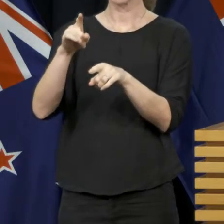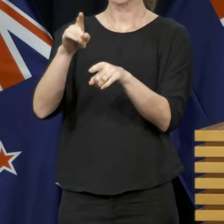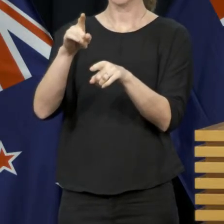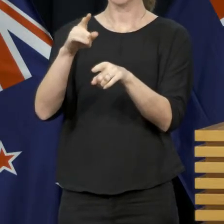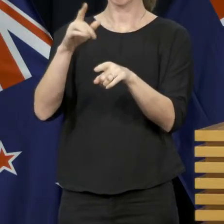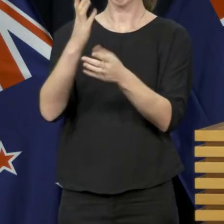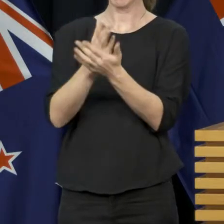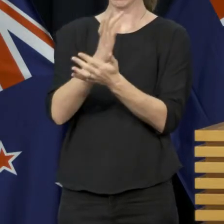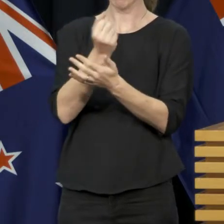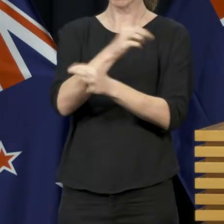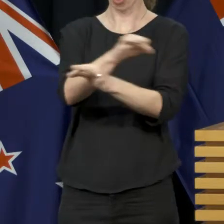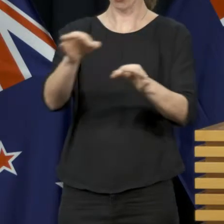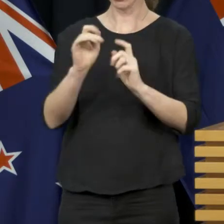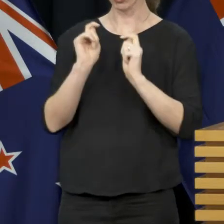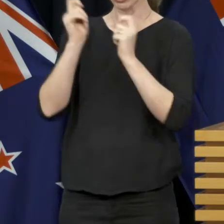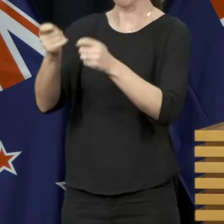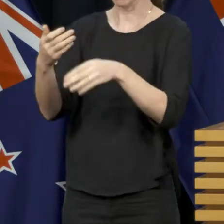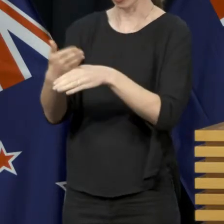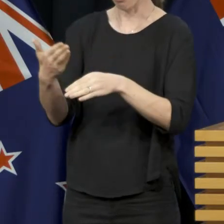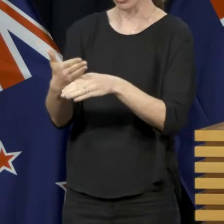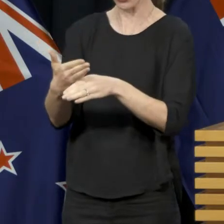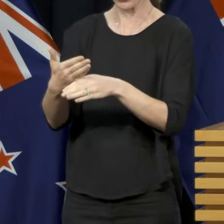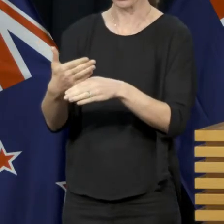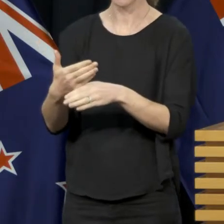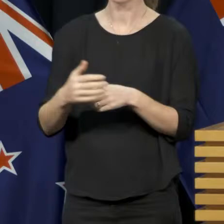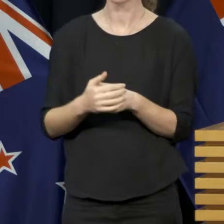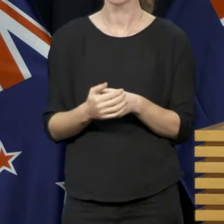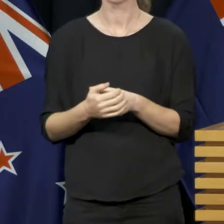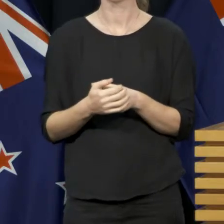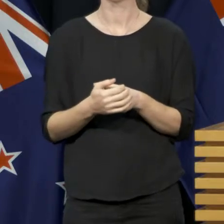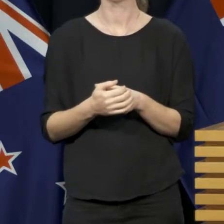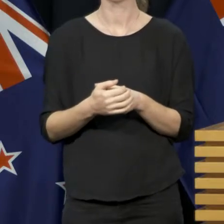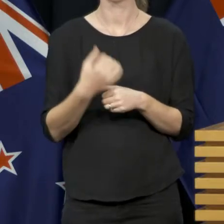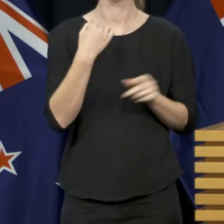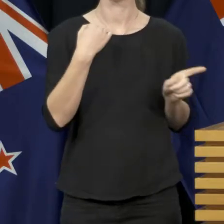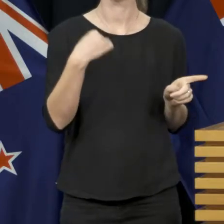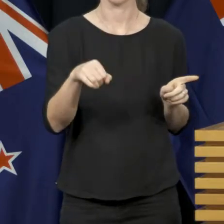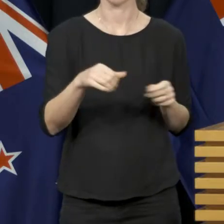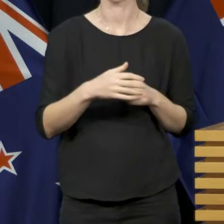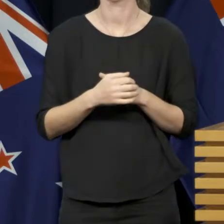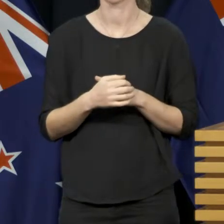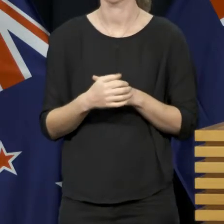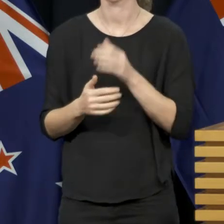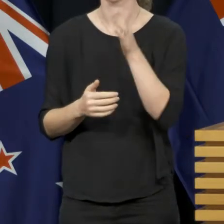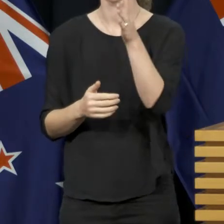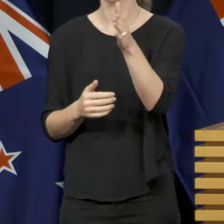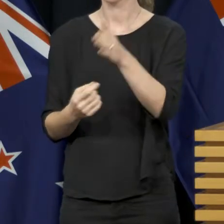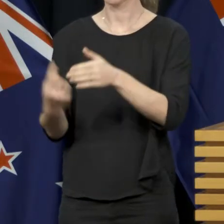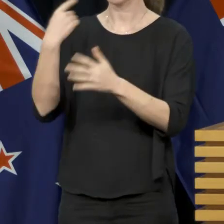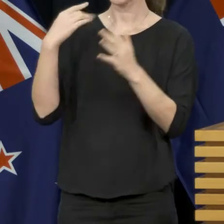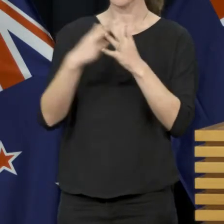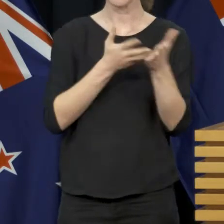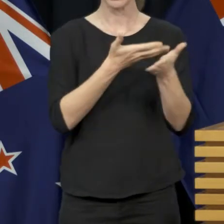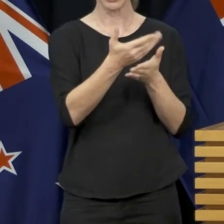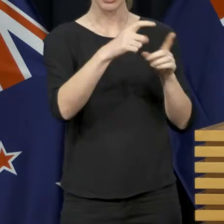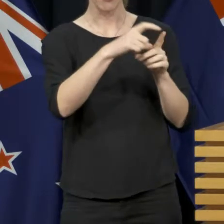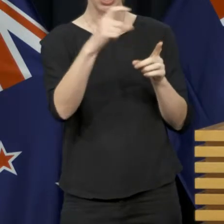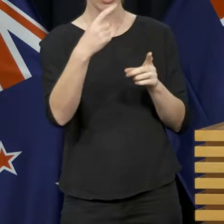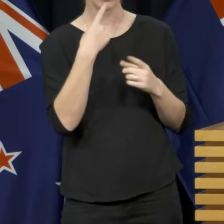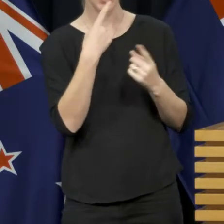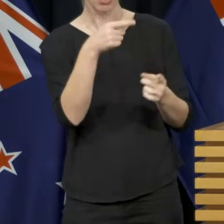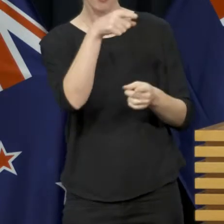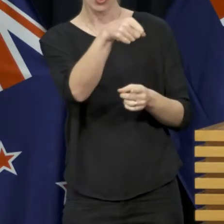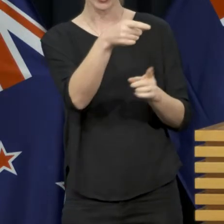No. Prime Minister. Sorry, Minister, did you raise with David Clark in those discussions last week, did you raise with him that he was a